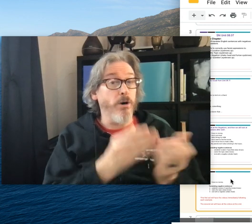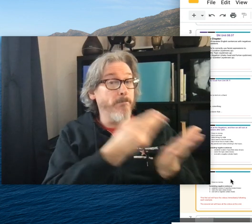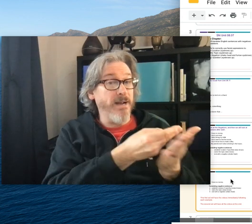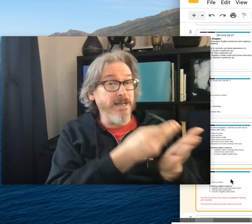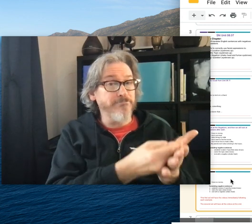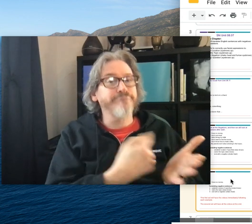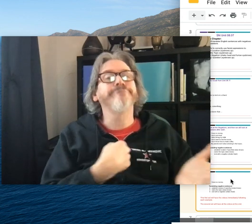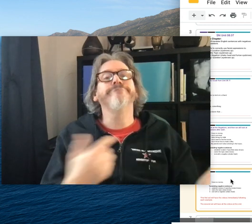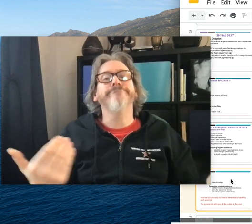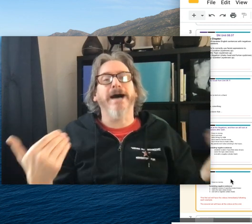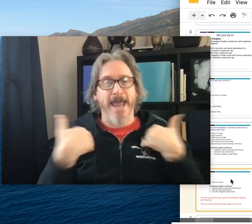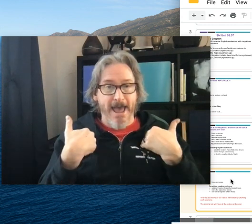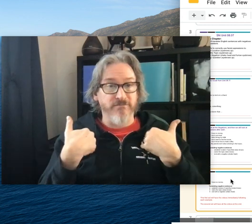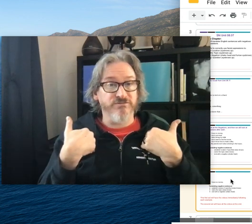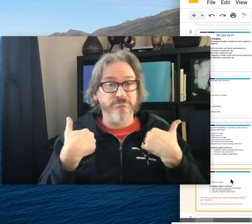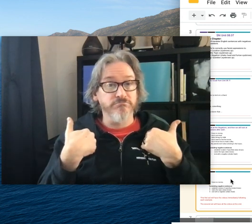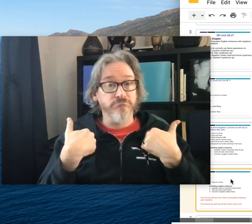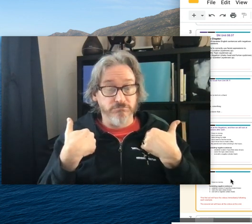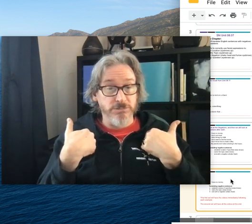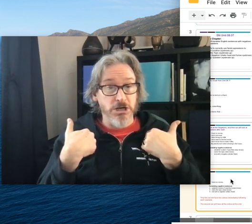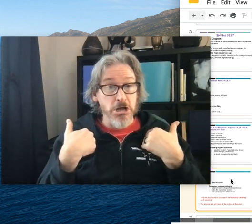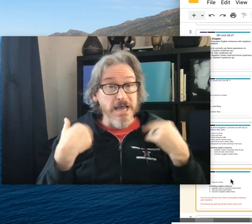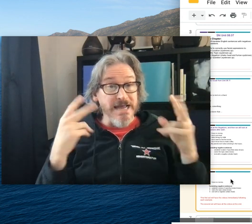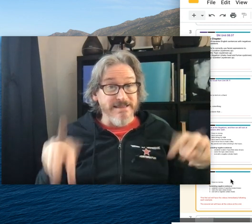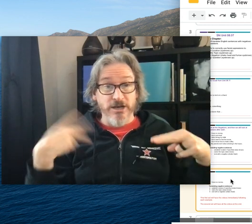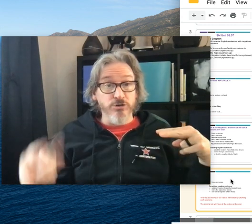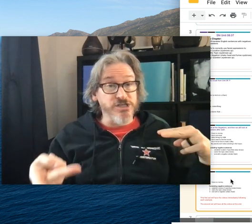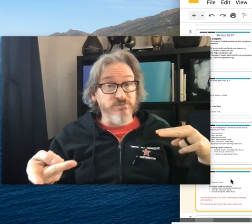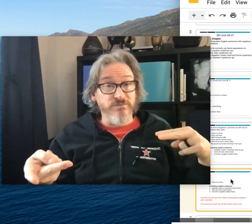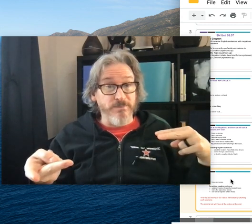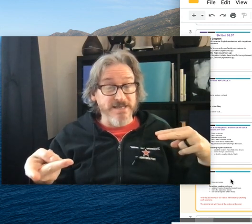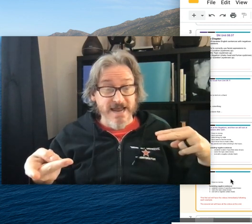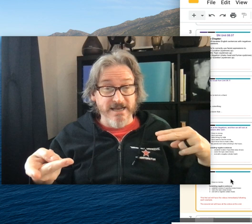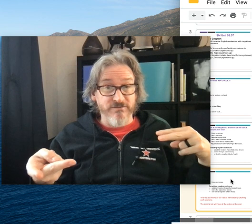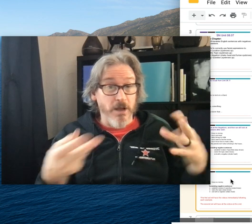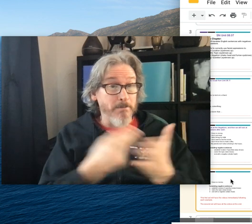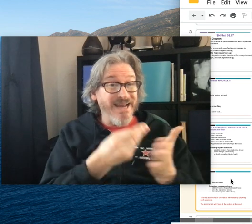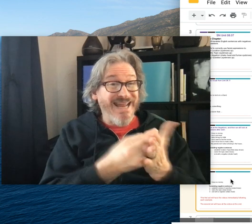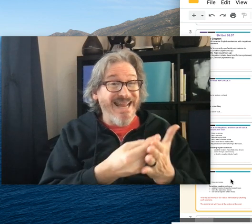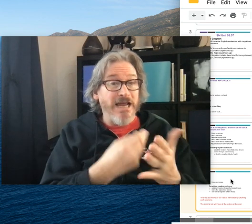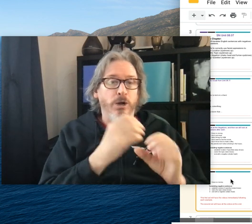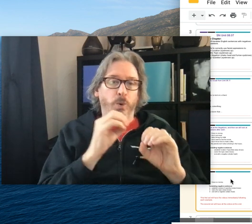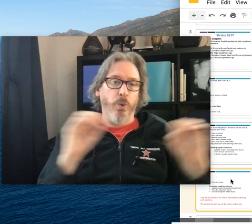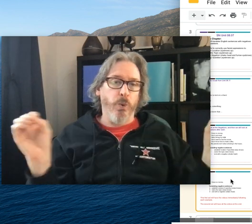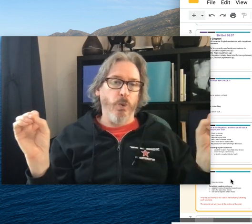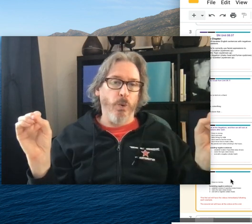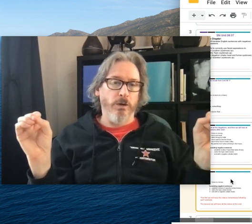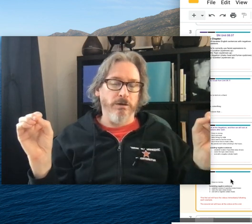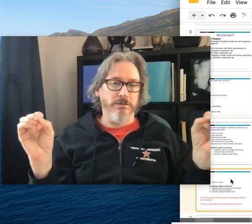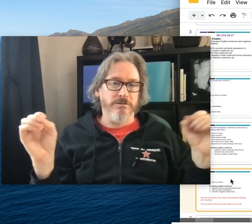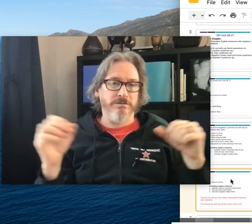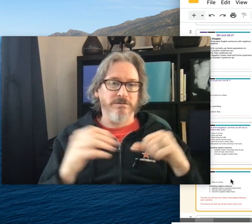Right? Or money, I have. Then you just flip it to negative.